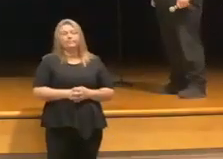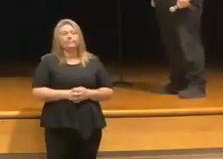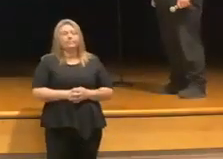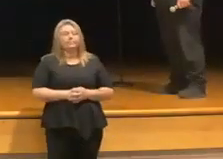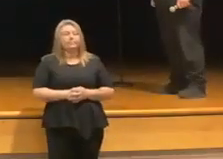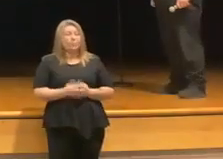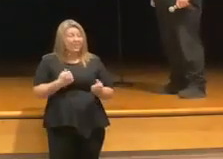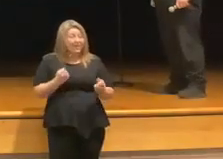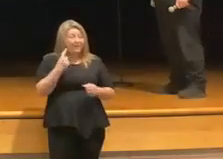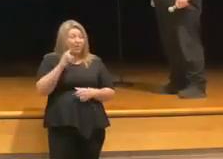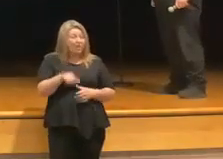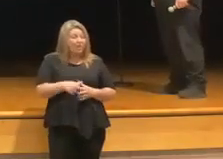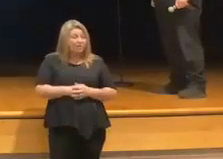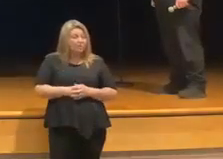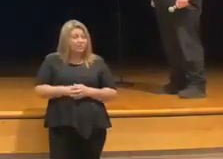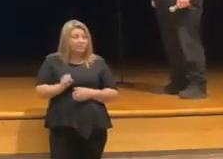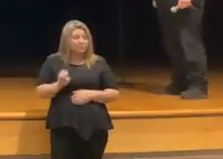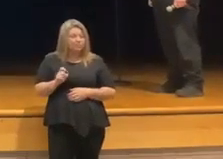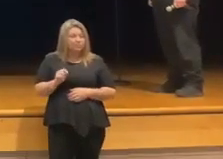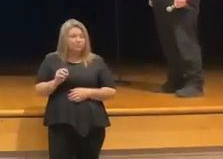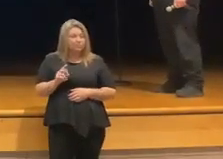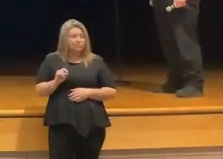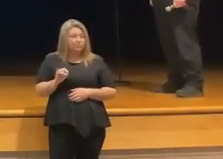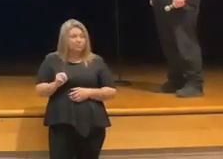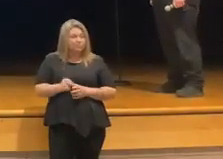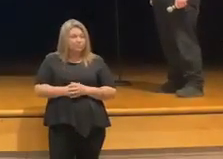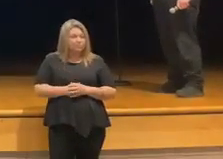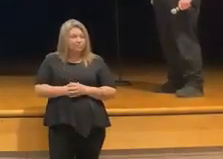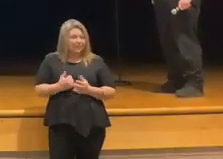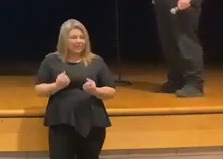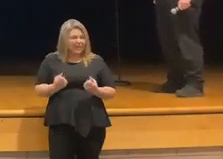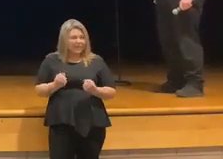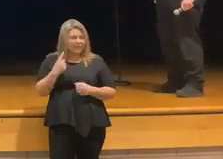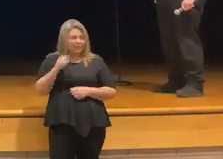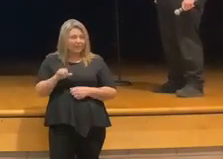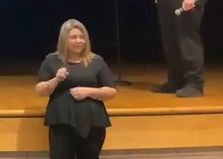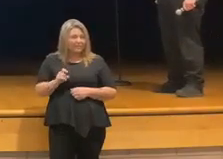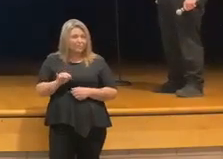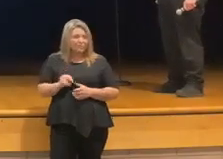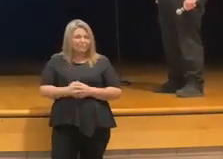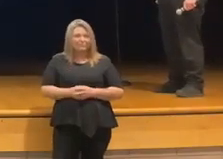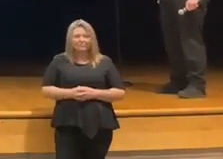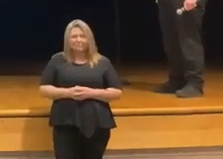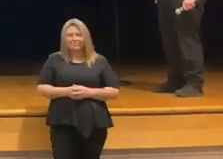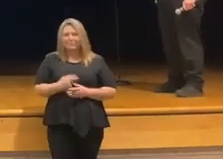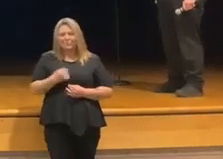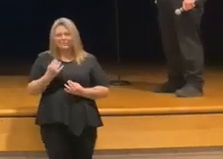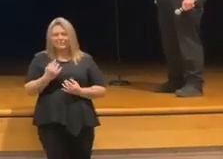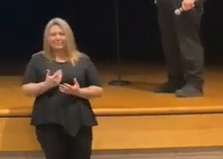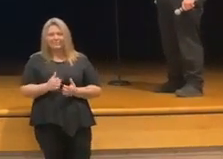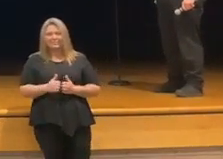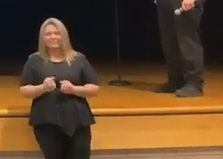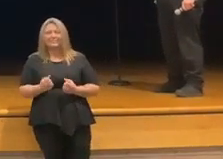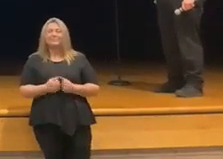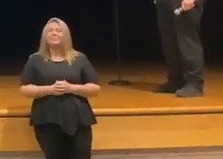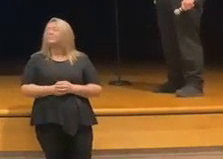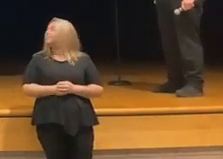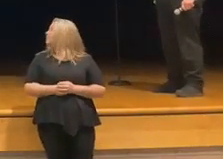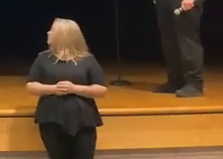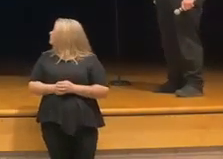How do you determine whether or not someone is sus when you first start talking to them